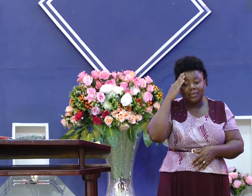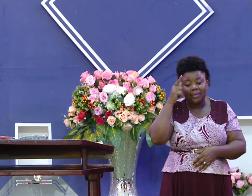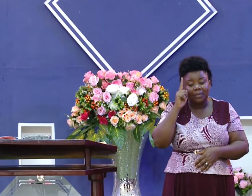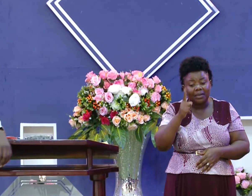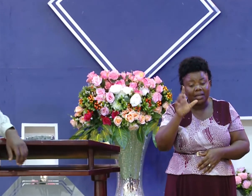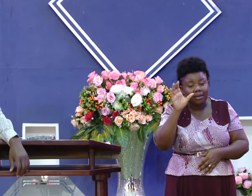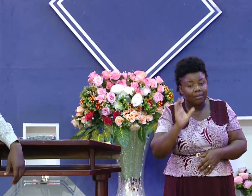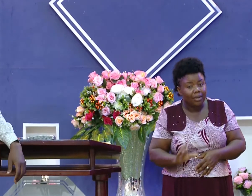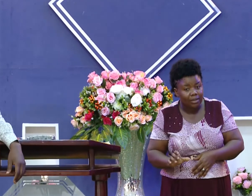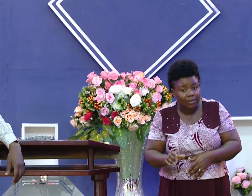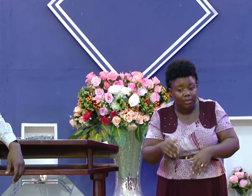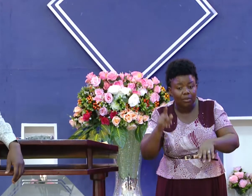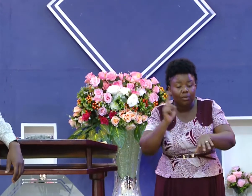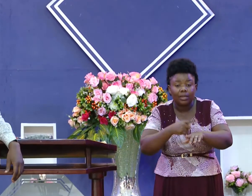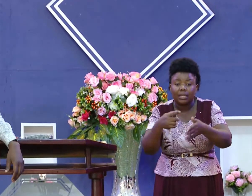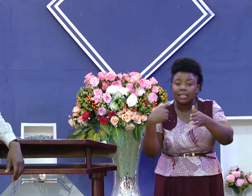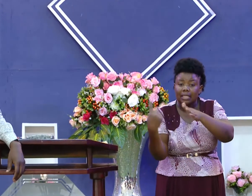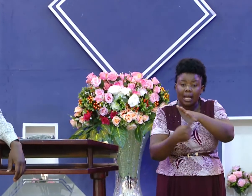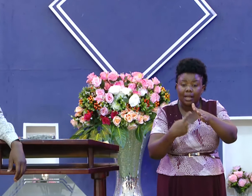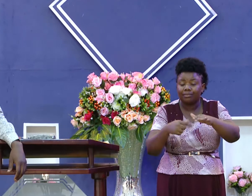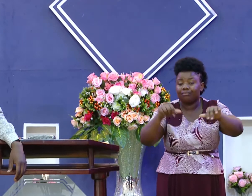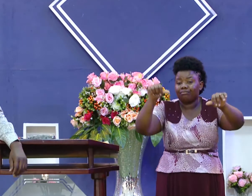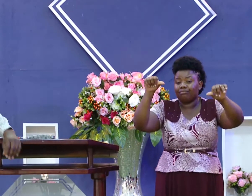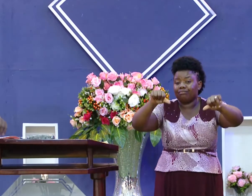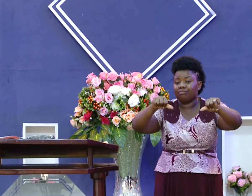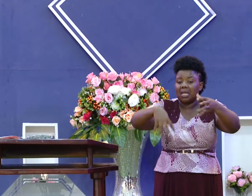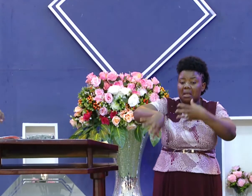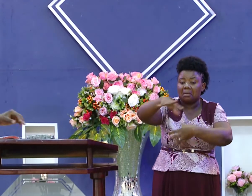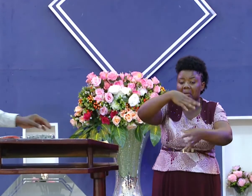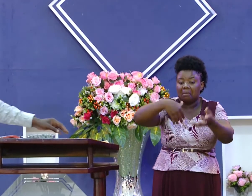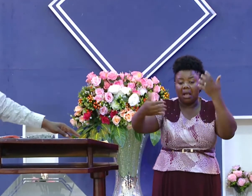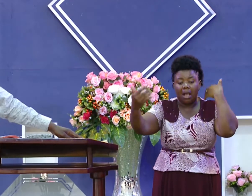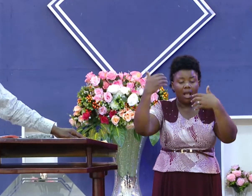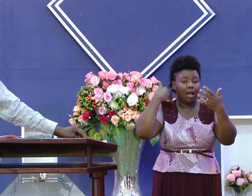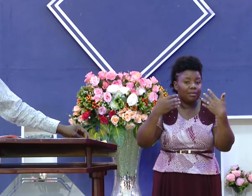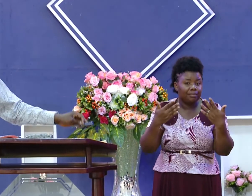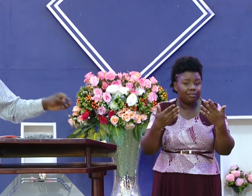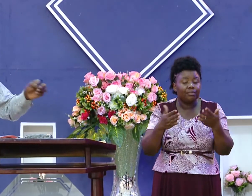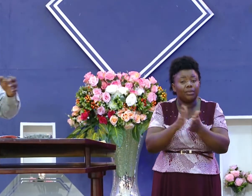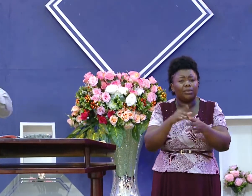it is broken amidst a crisis. Or amidst any crisis.